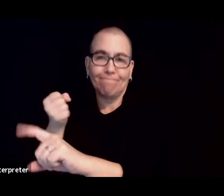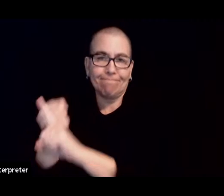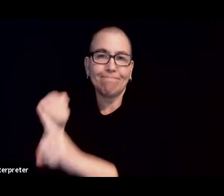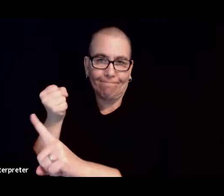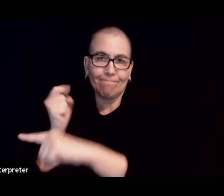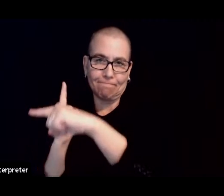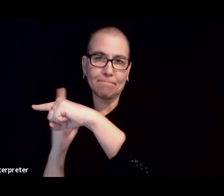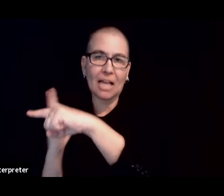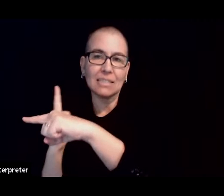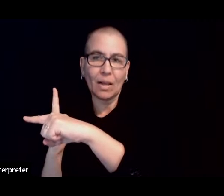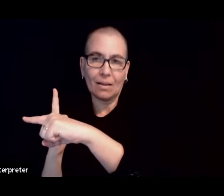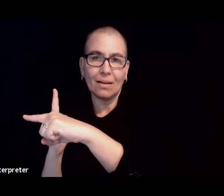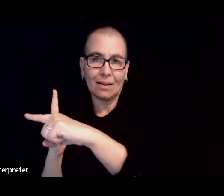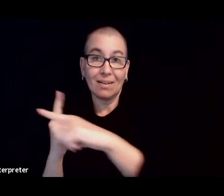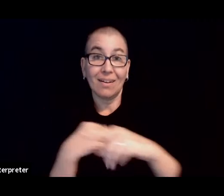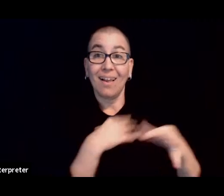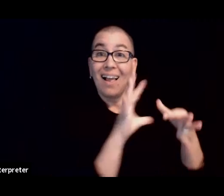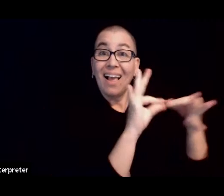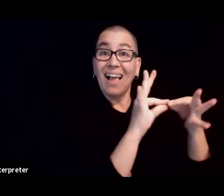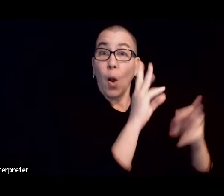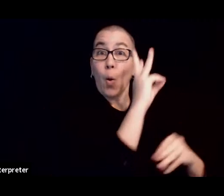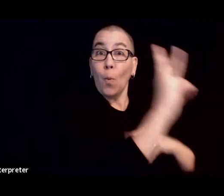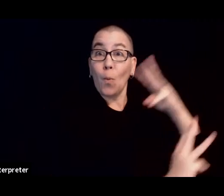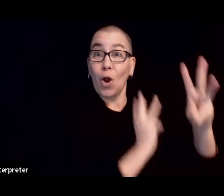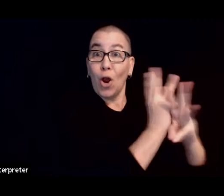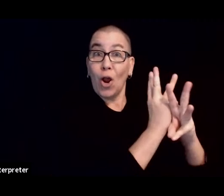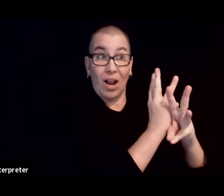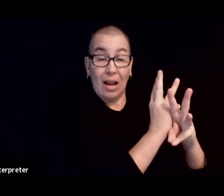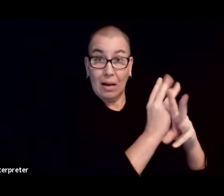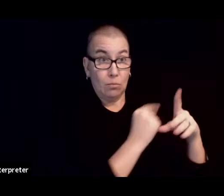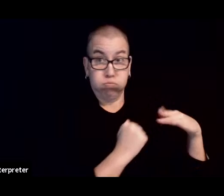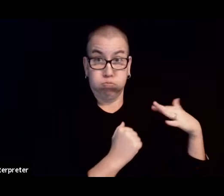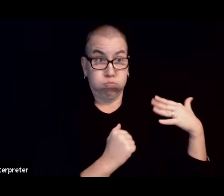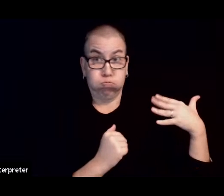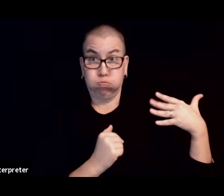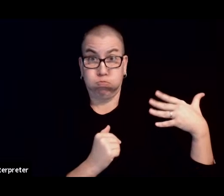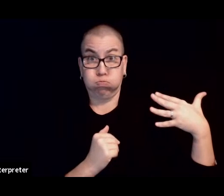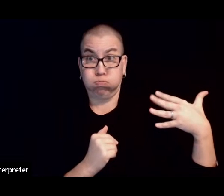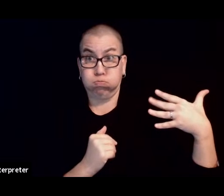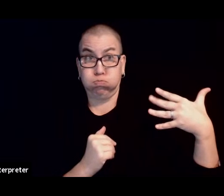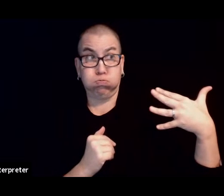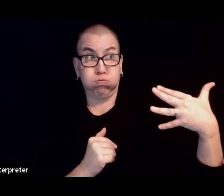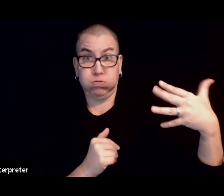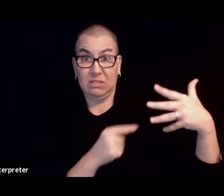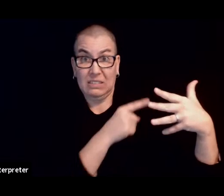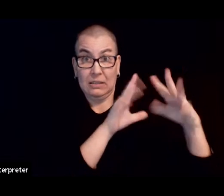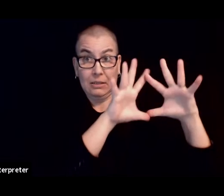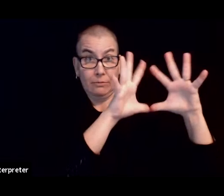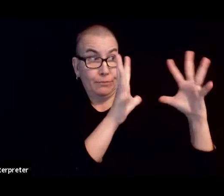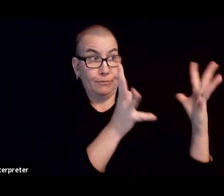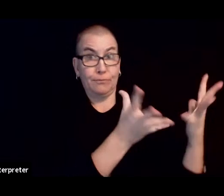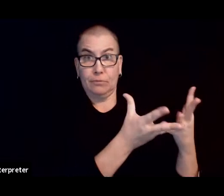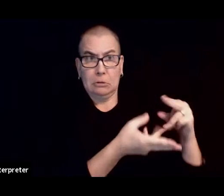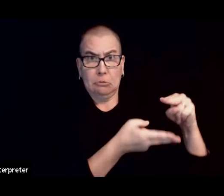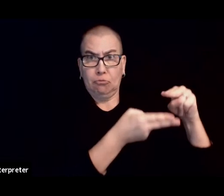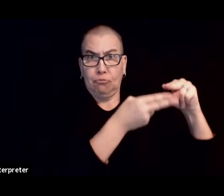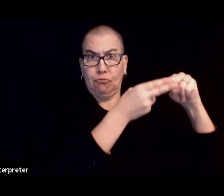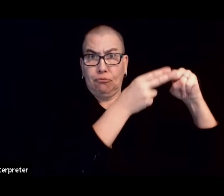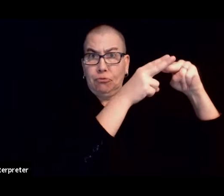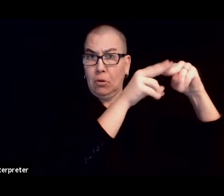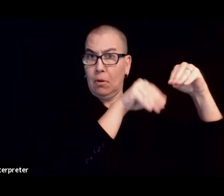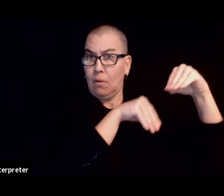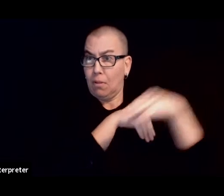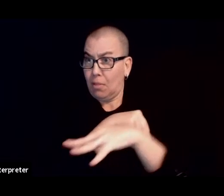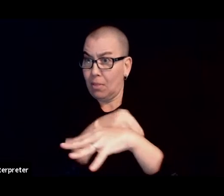on around the country, it does tend to have impact as cases seem to move region